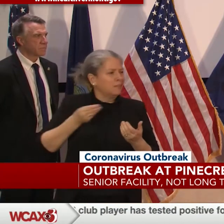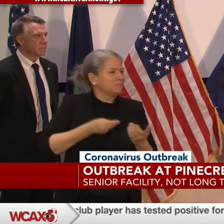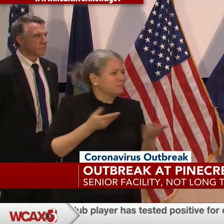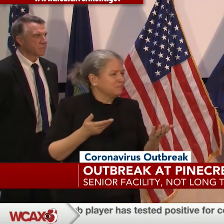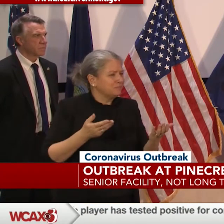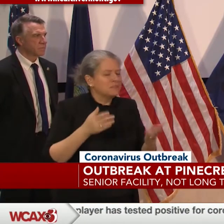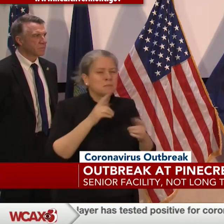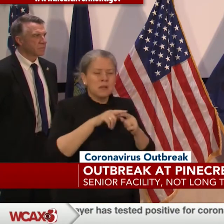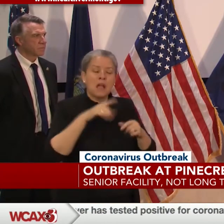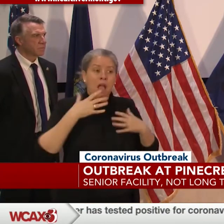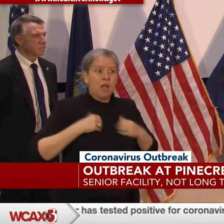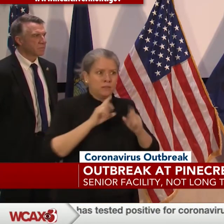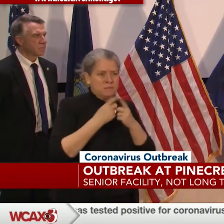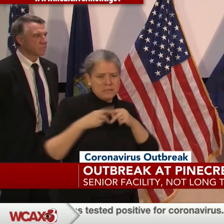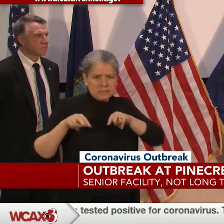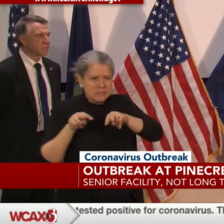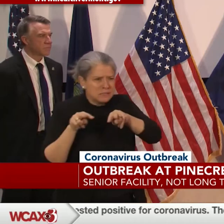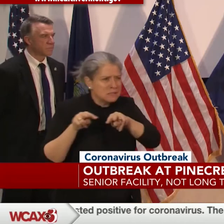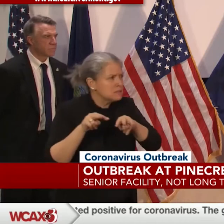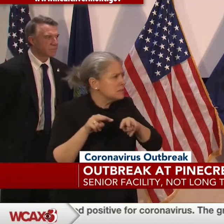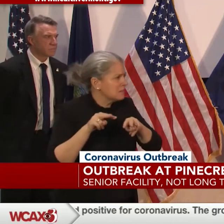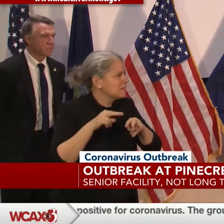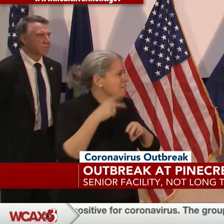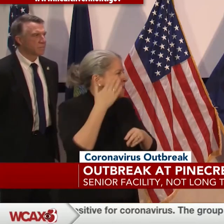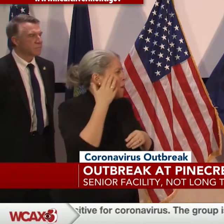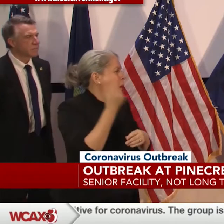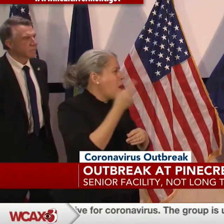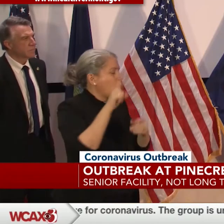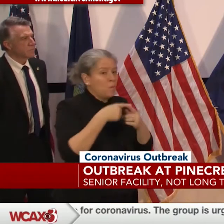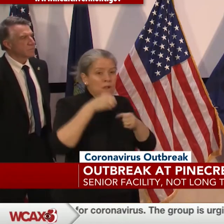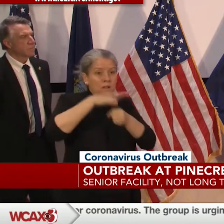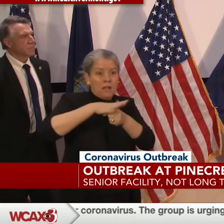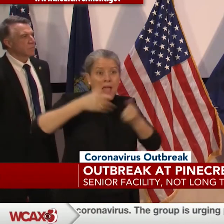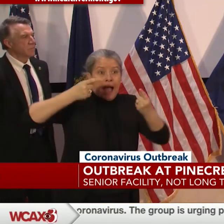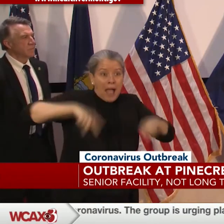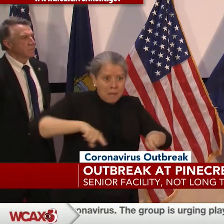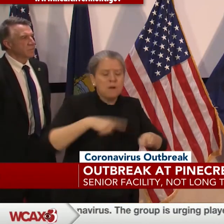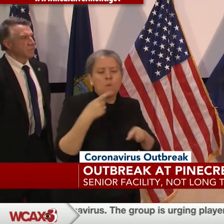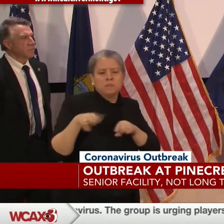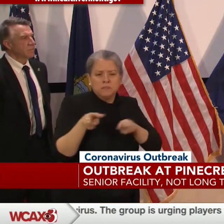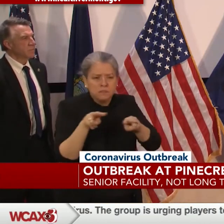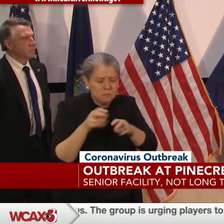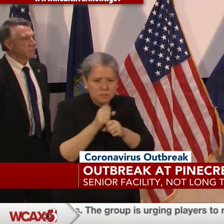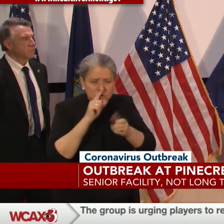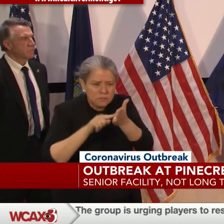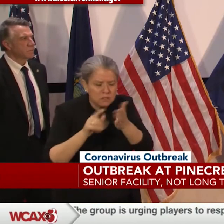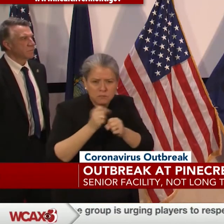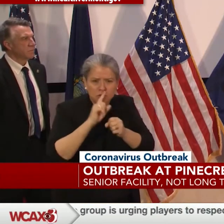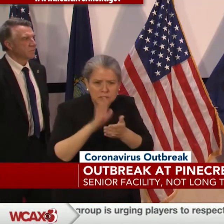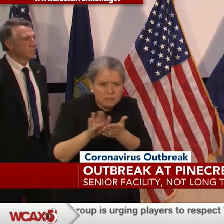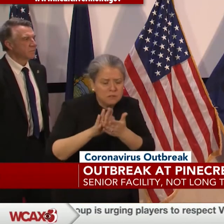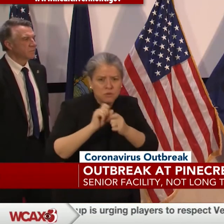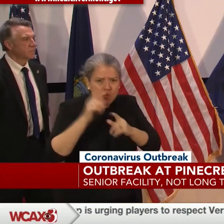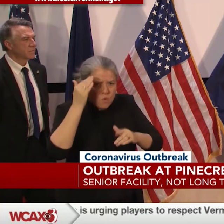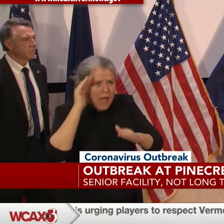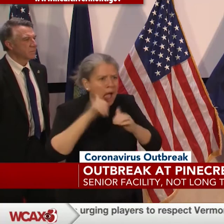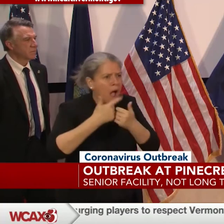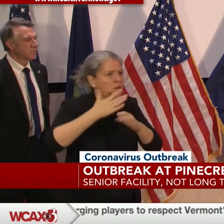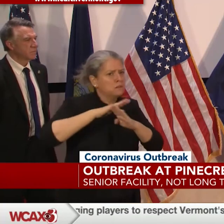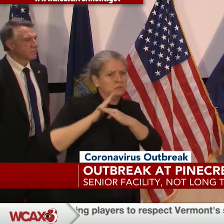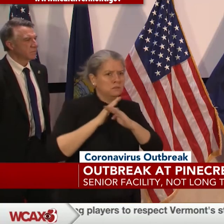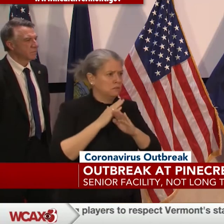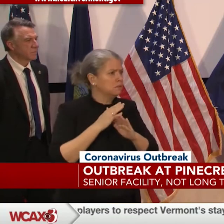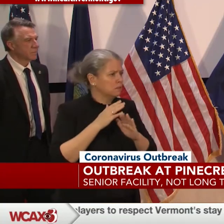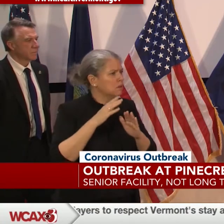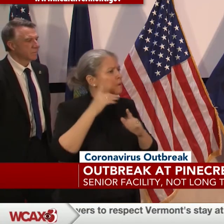its basic work that it does in all of these outbreak situations, which is making sure they're aware of all people